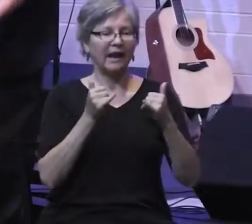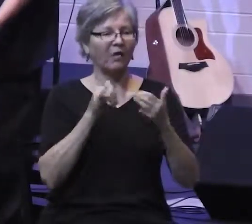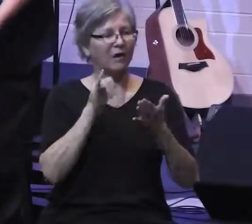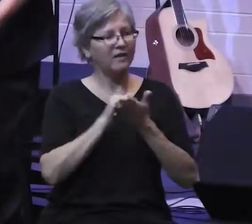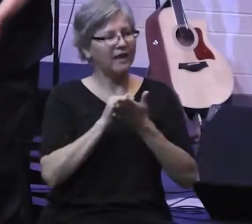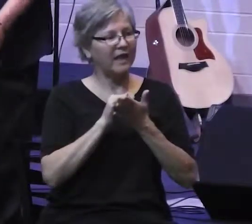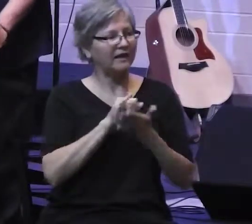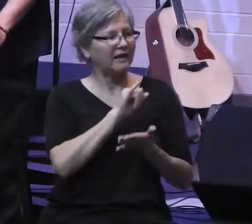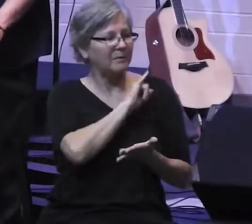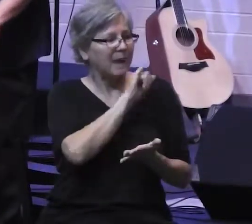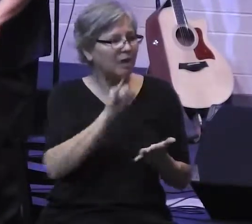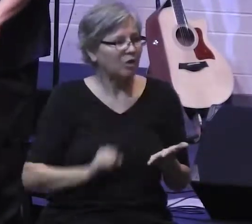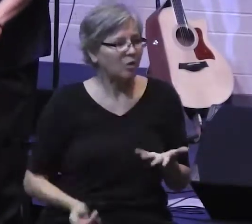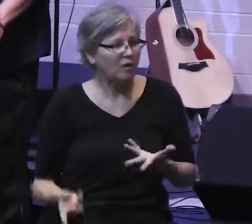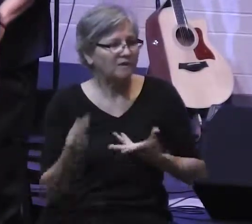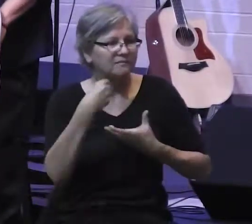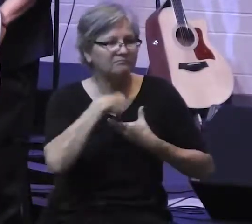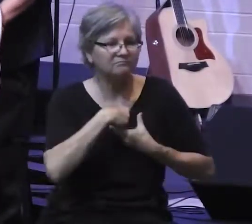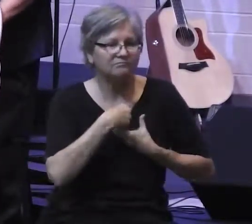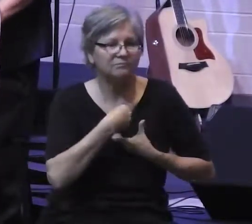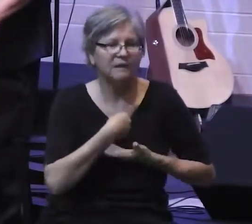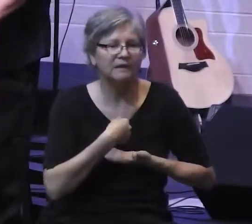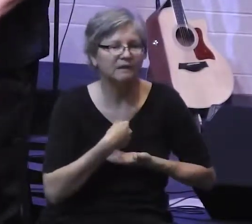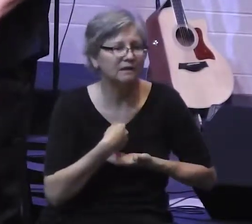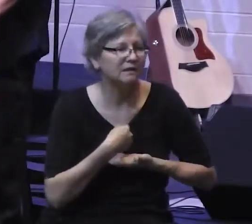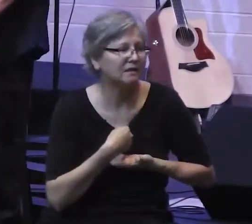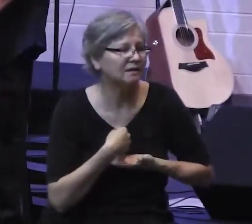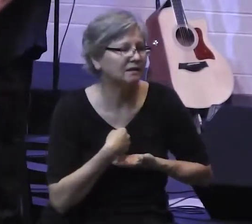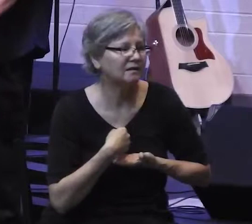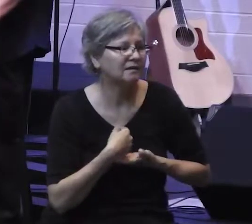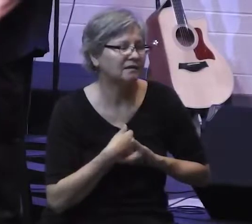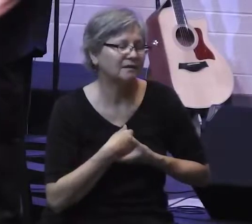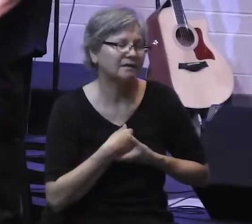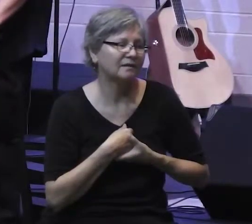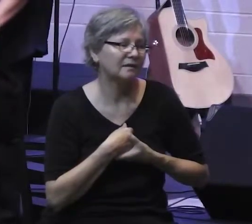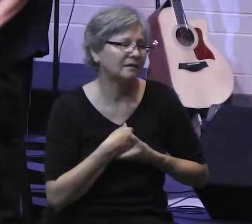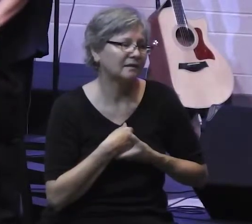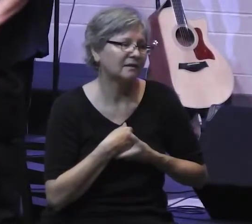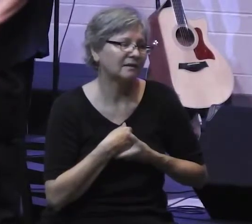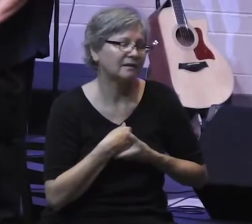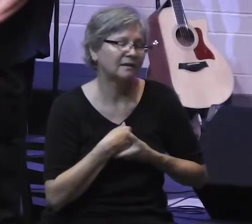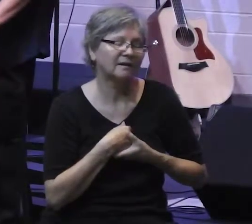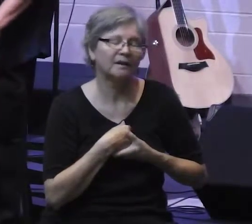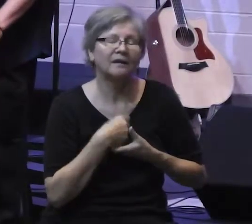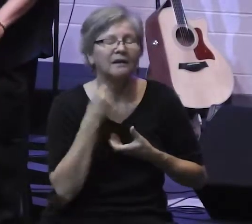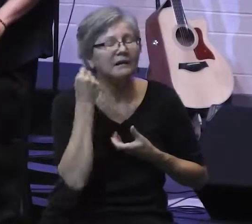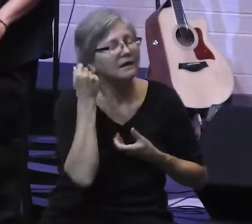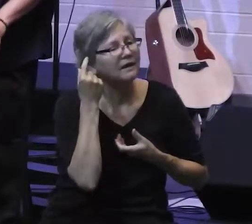me. And friends, let me tell you, you don't encounter Jesus and walk away unchanged.